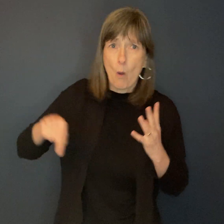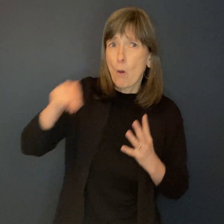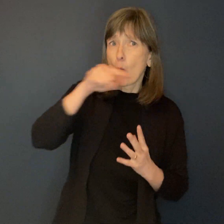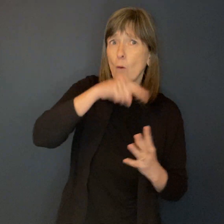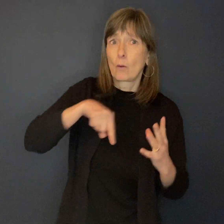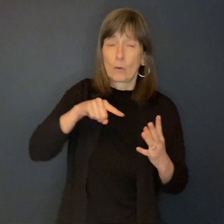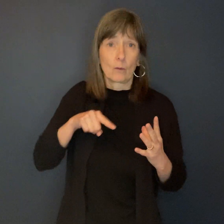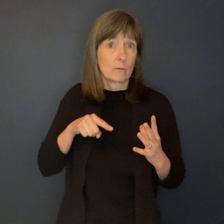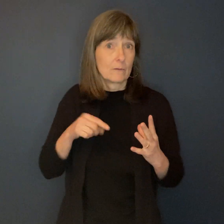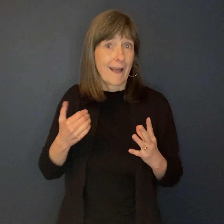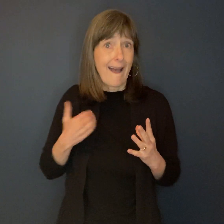very specifically with